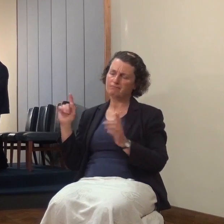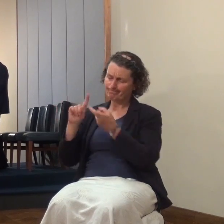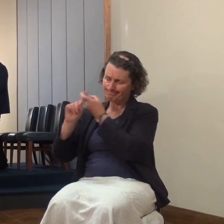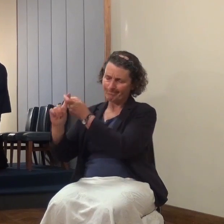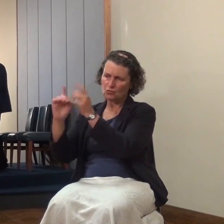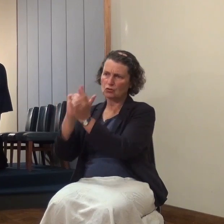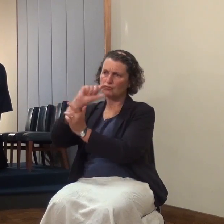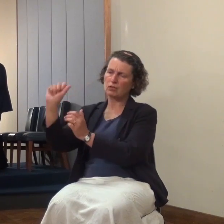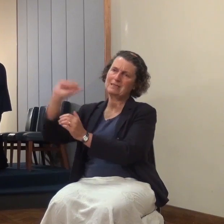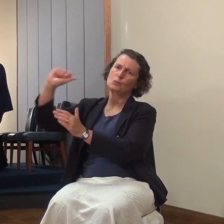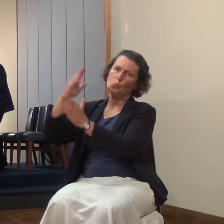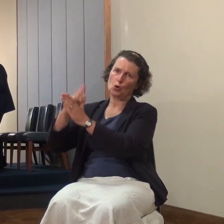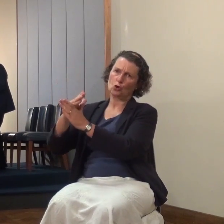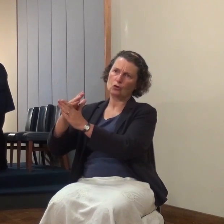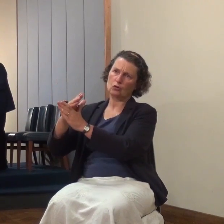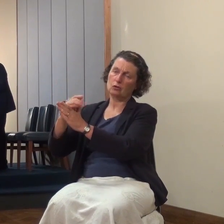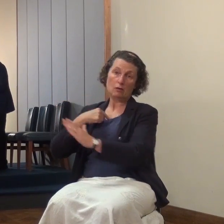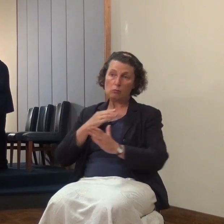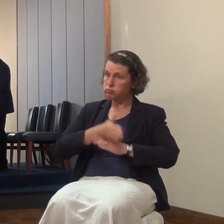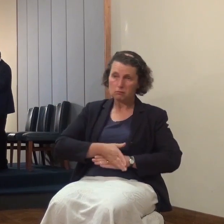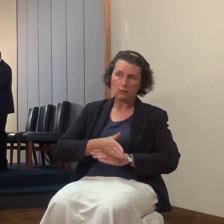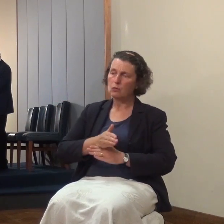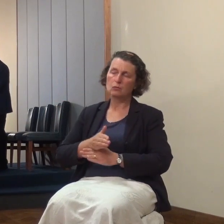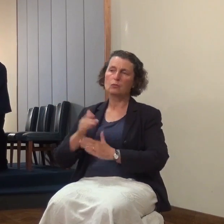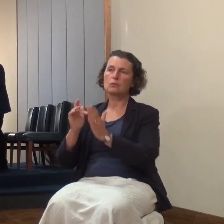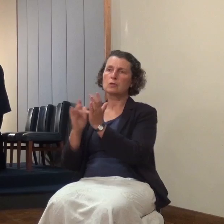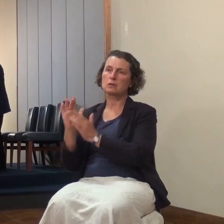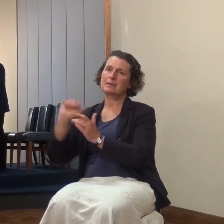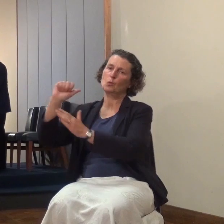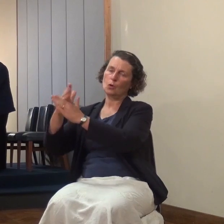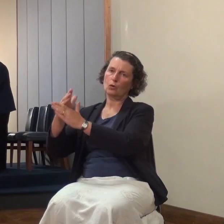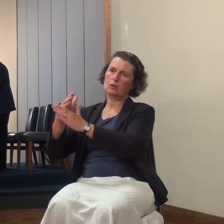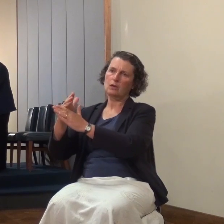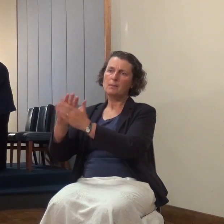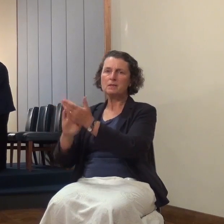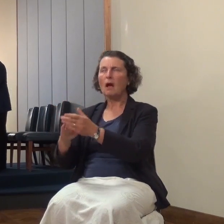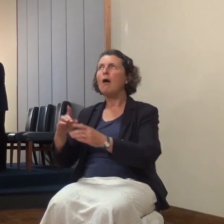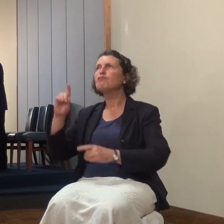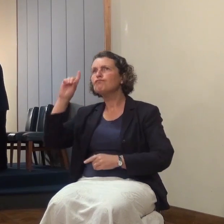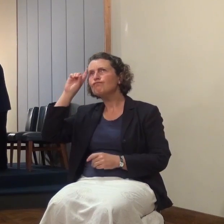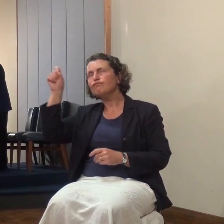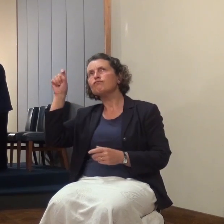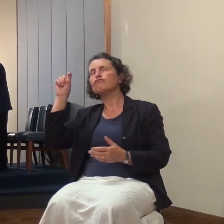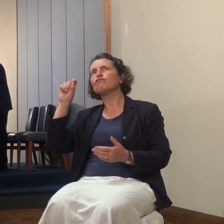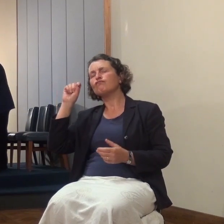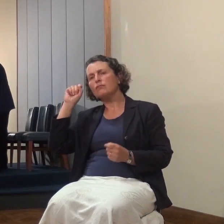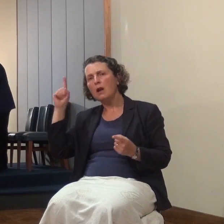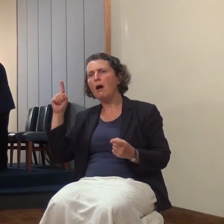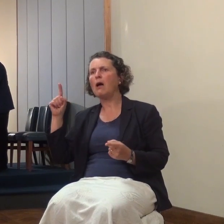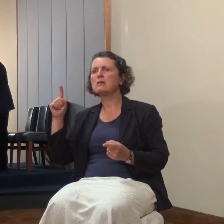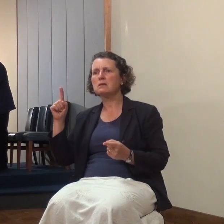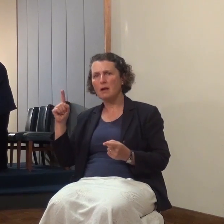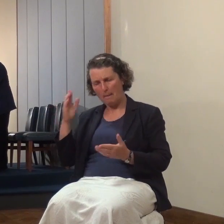Christ's work on the cross is key. These afflictions can bring you to admit the reality of what is known, but